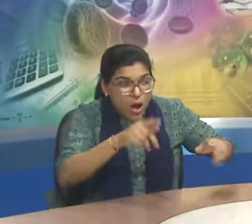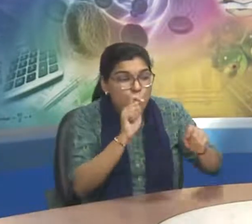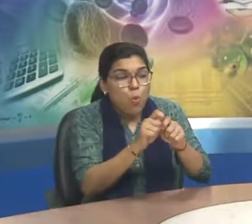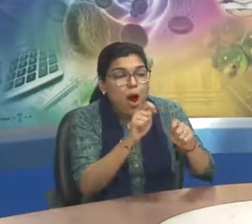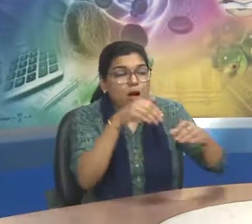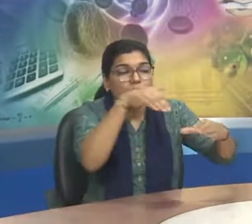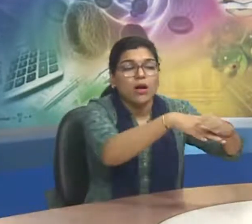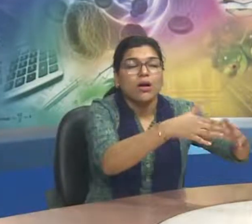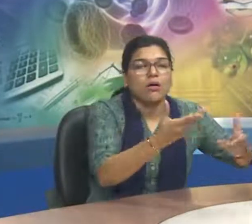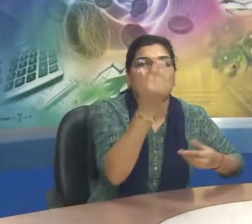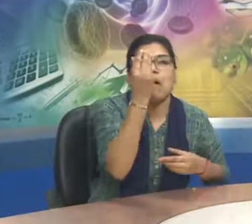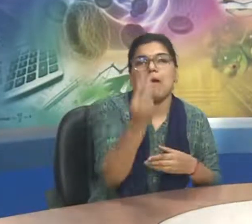That is a difficult